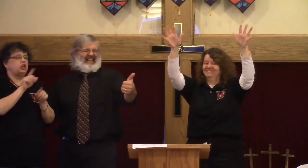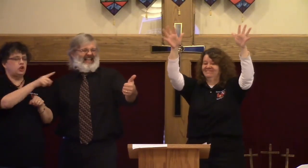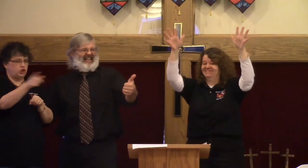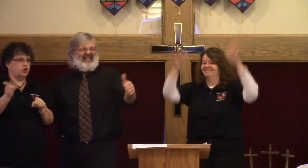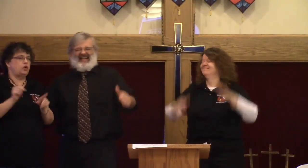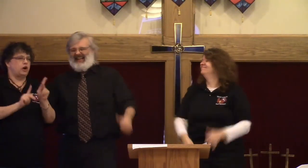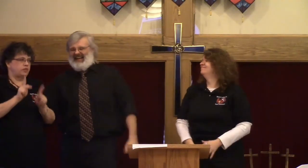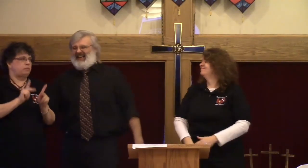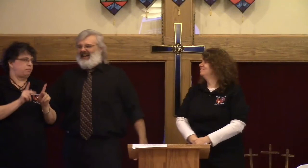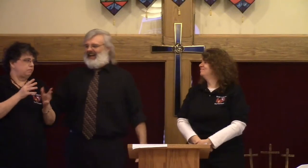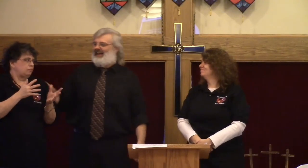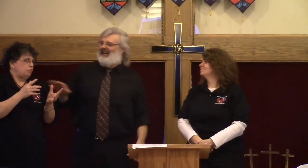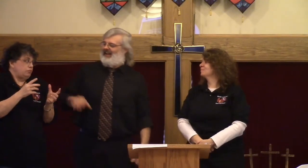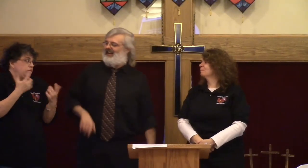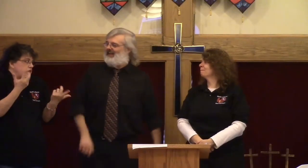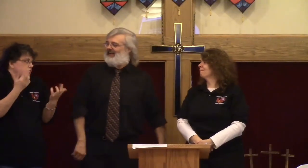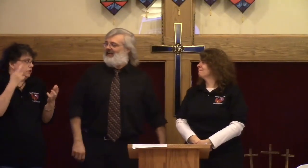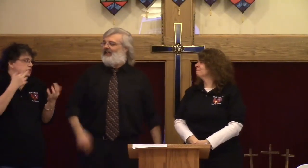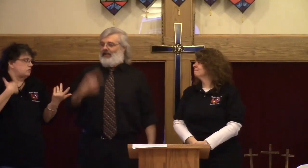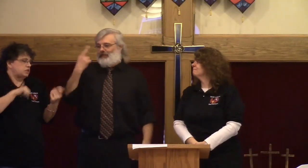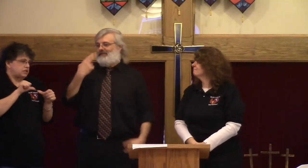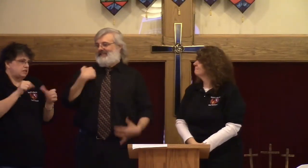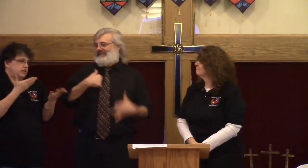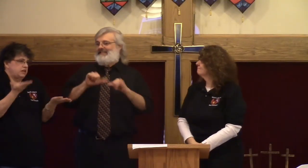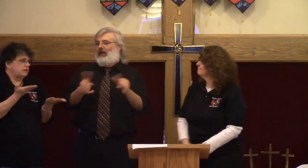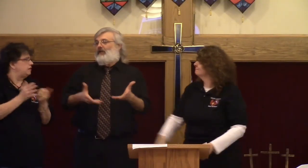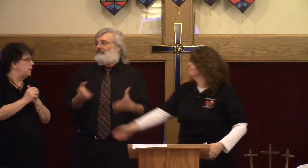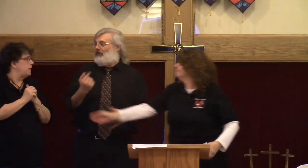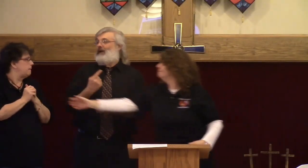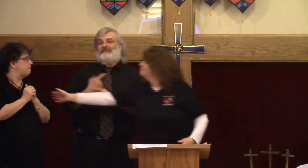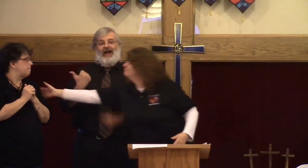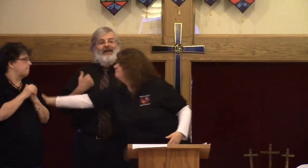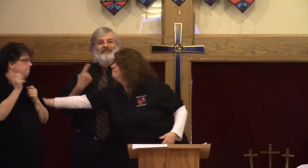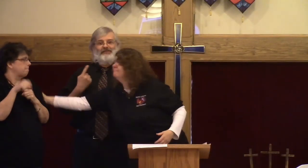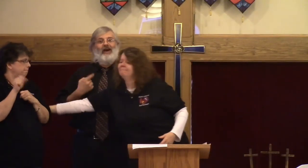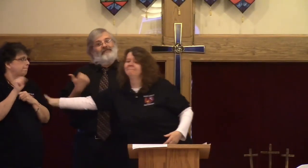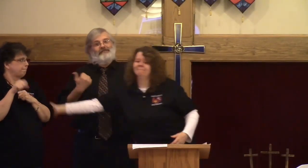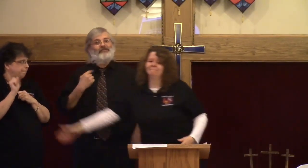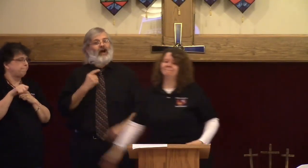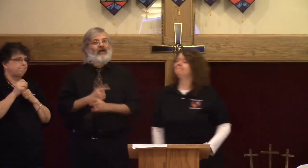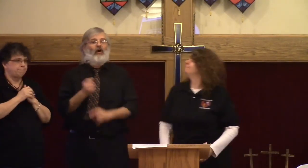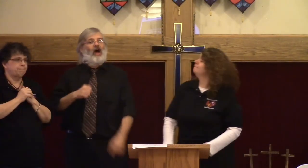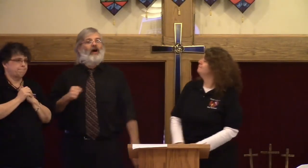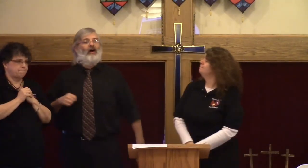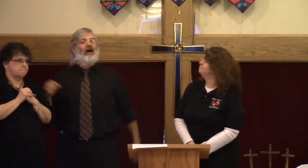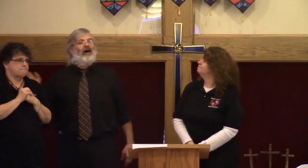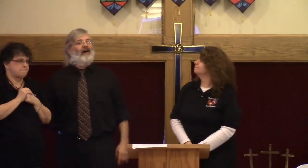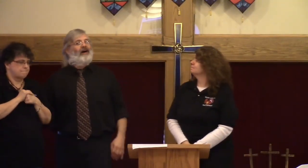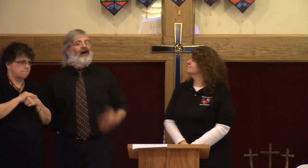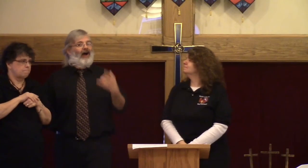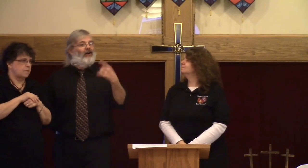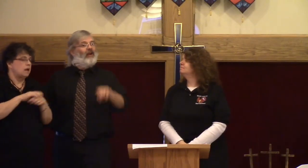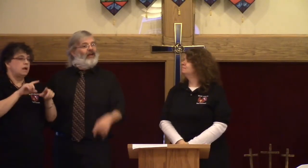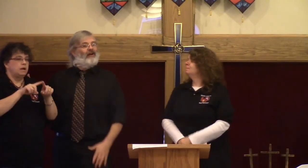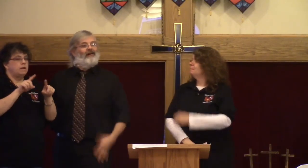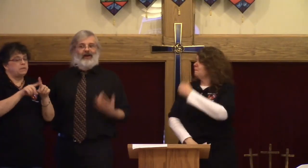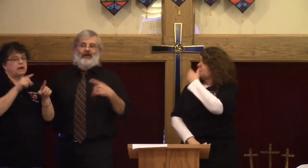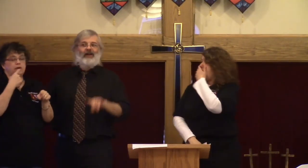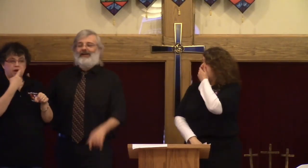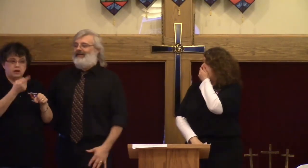have left. So you're the reason we're still here. Right. She's right. Well, I agree. But I want to